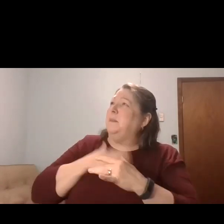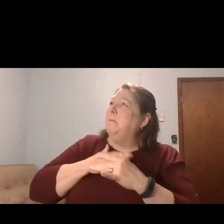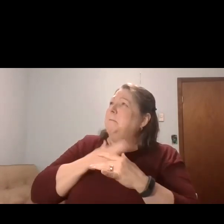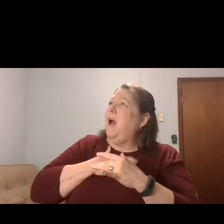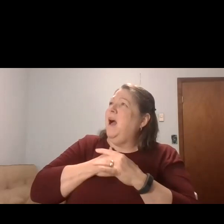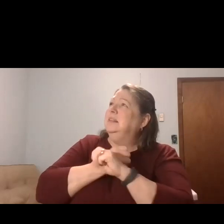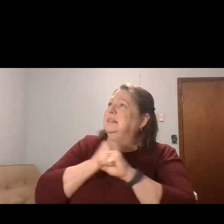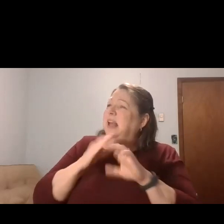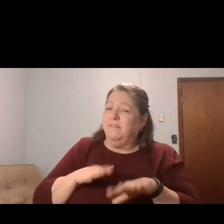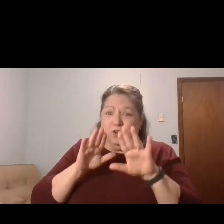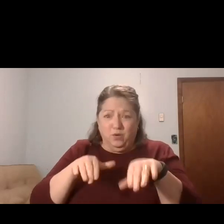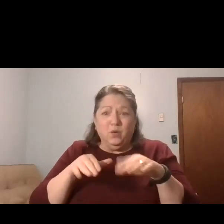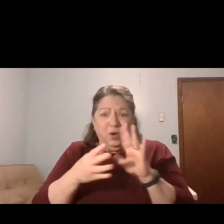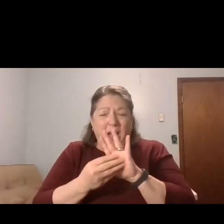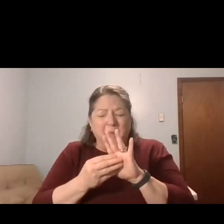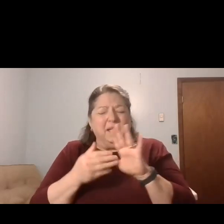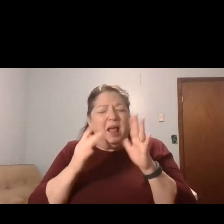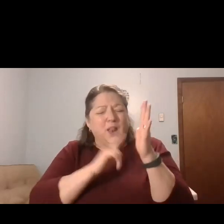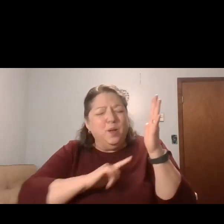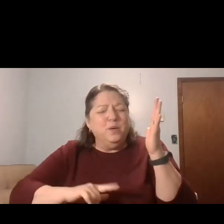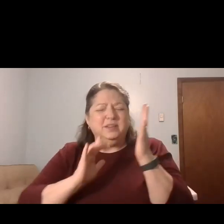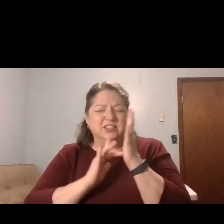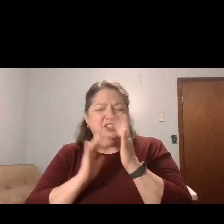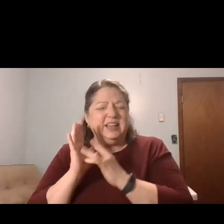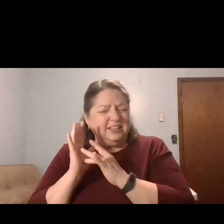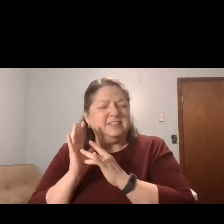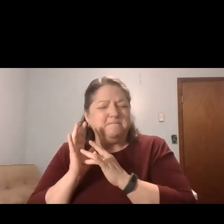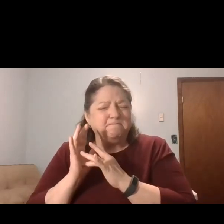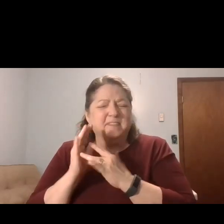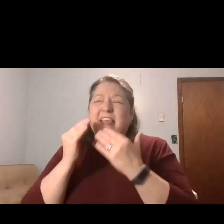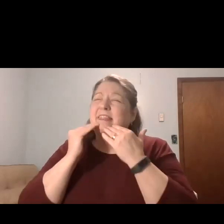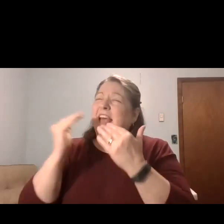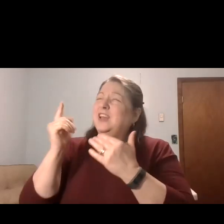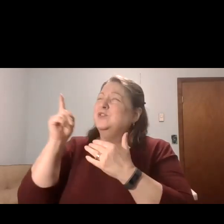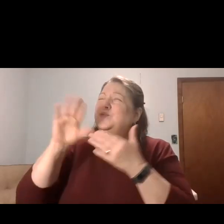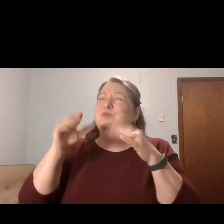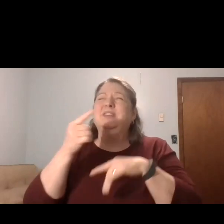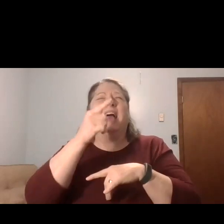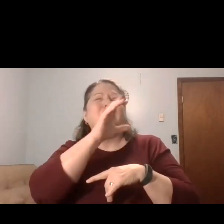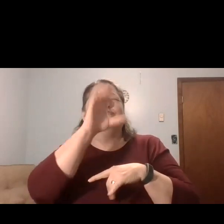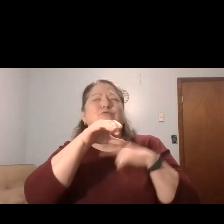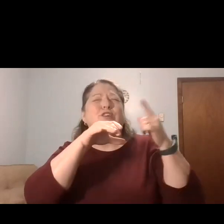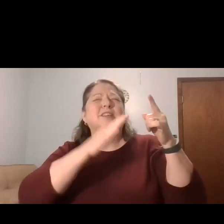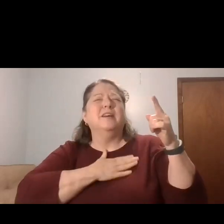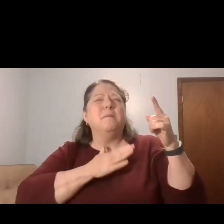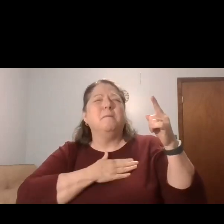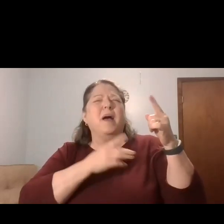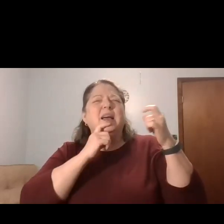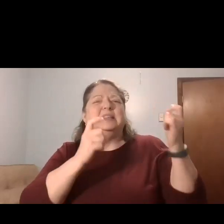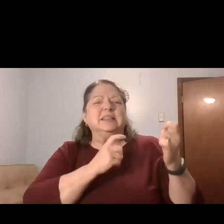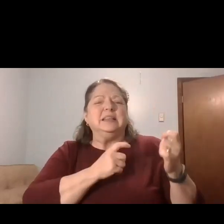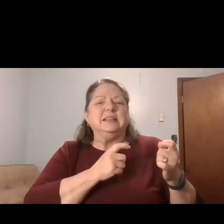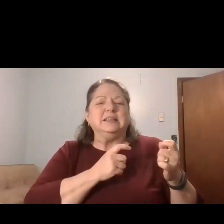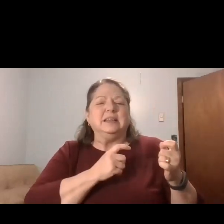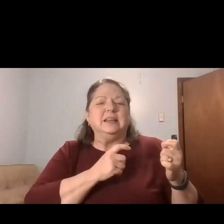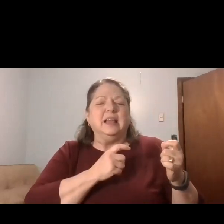prayer. Lord Jesus, I thank you for dying on that cross for my sins. Thank you for Good